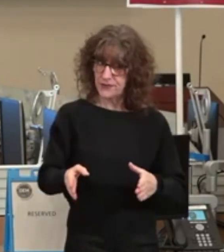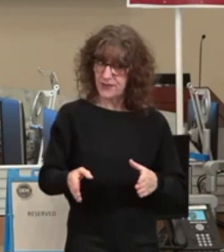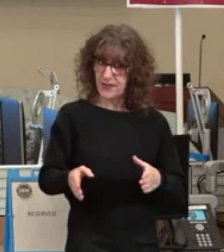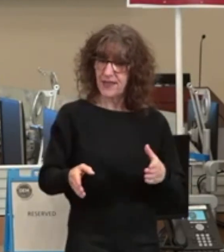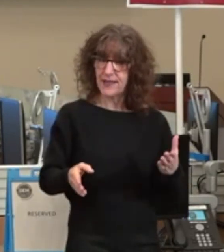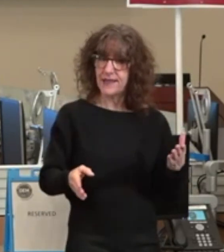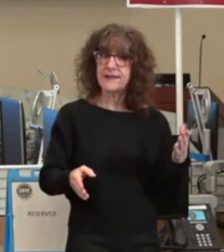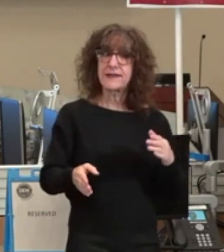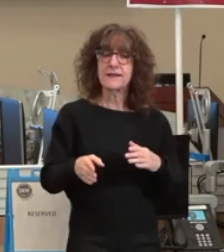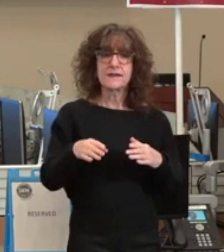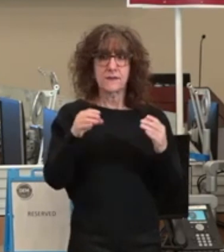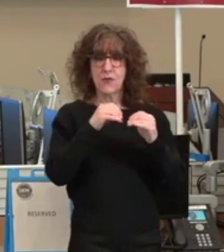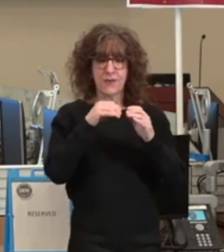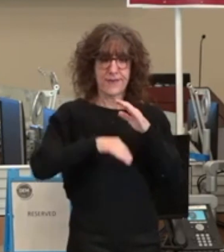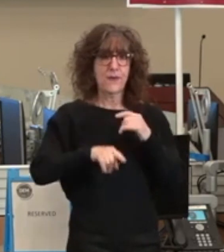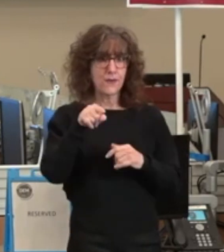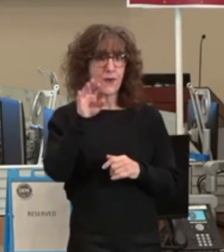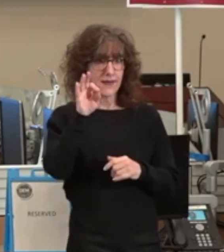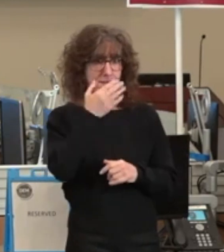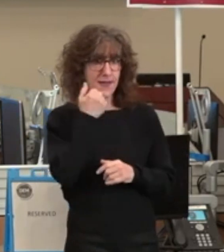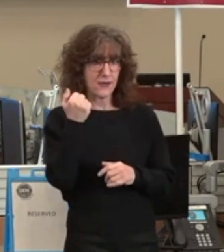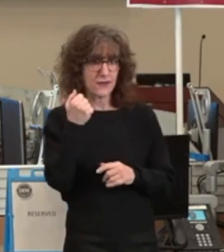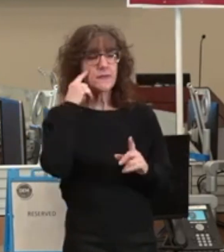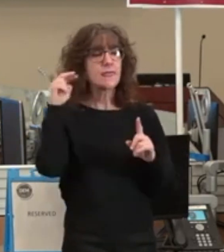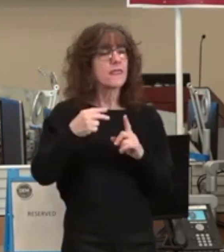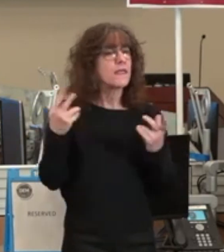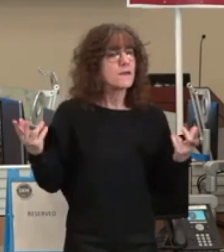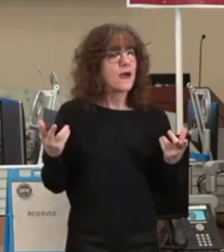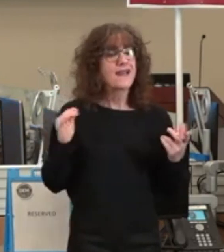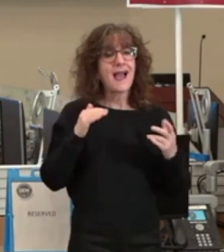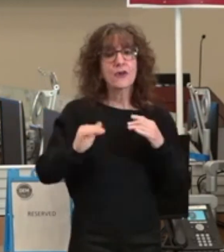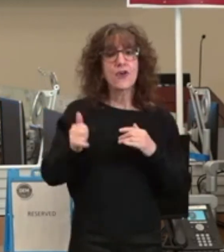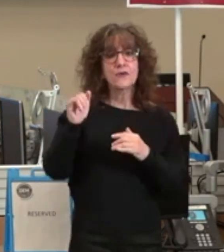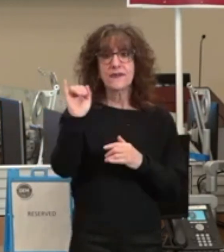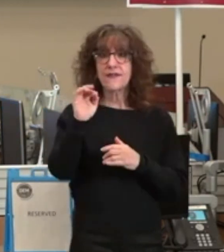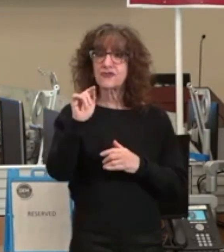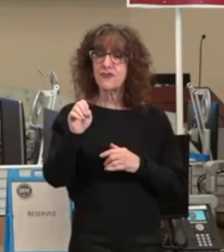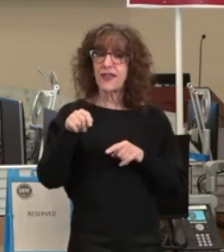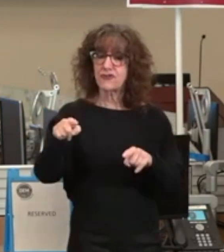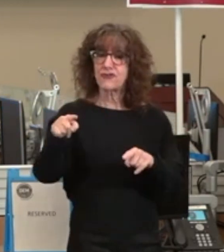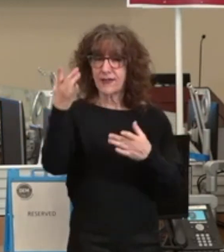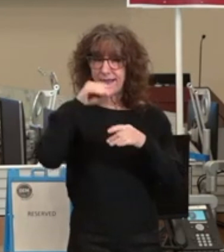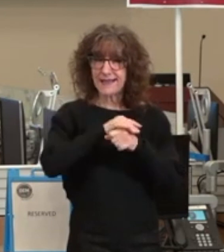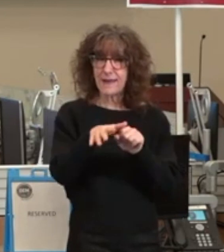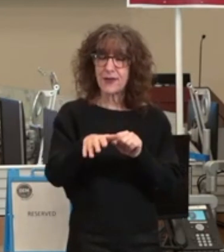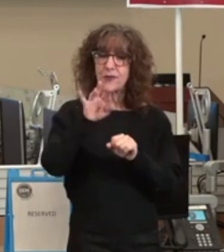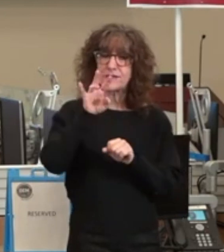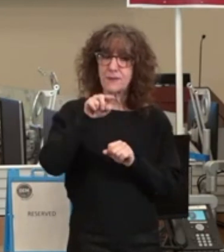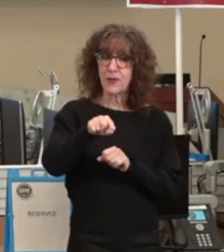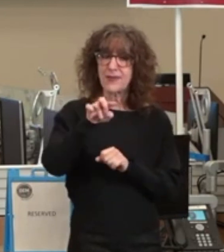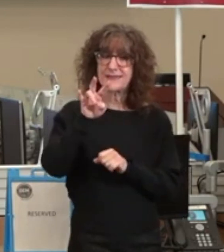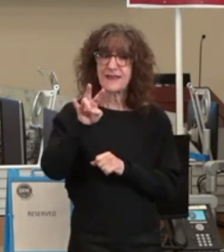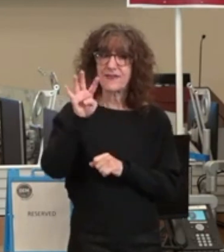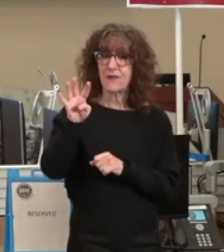below 0.9 that we get, the better. For perspective, our lowest infection rate of the pandemic was 0.74,